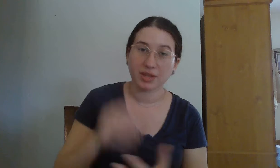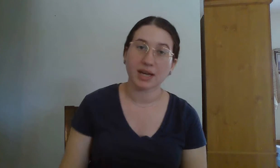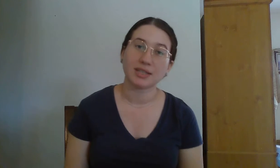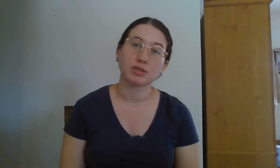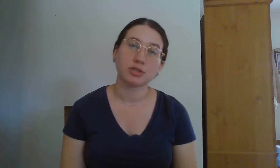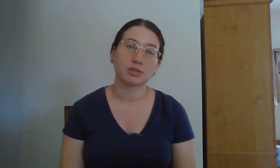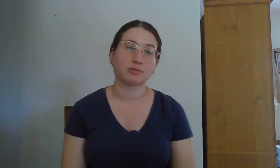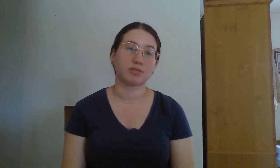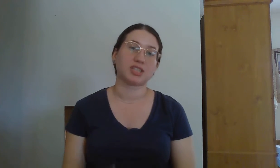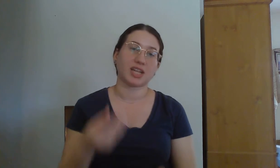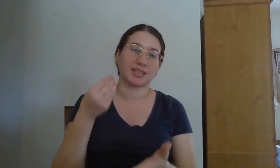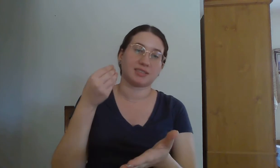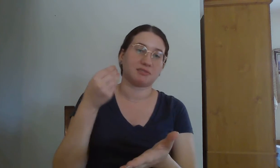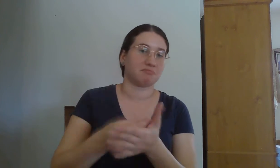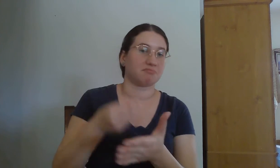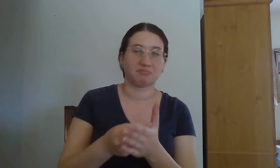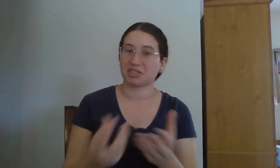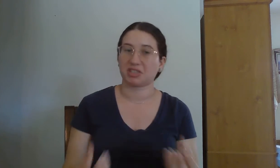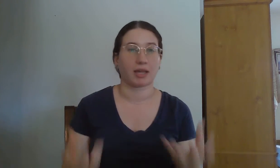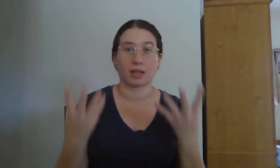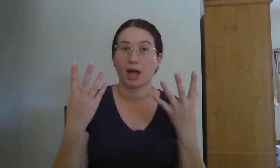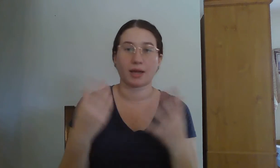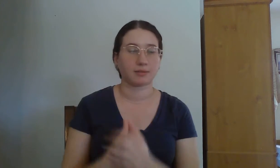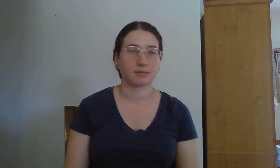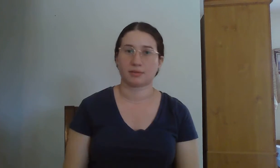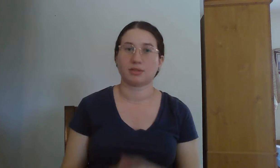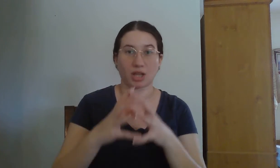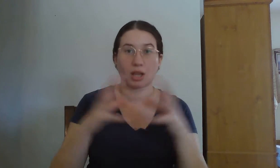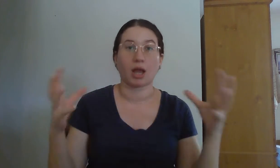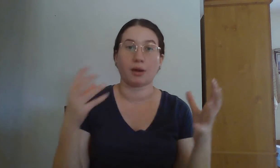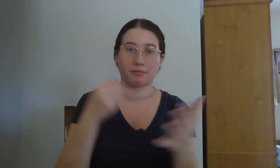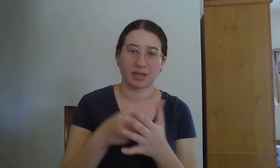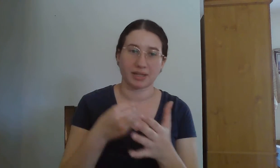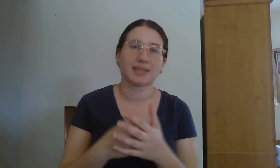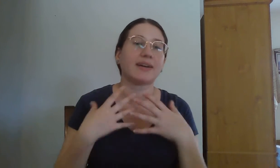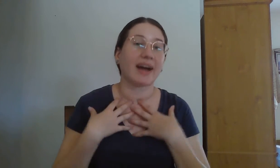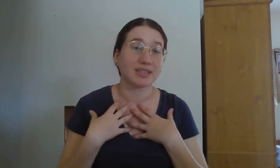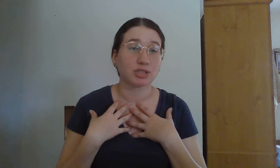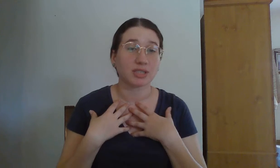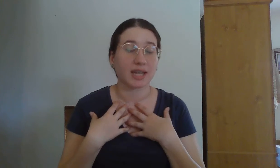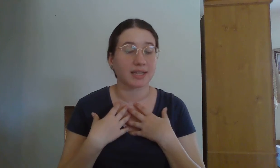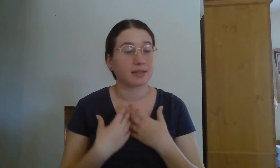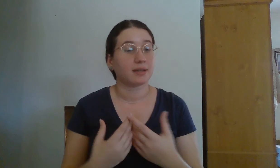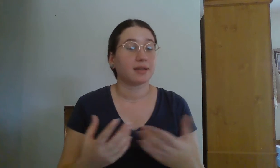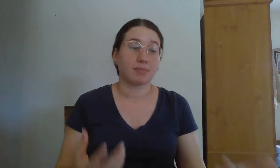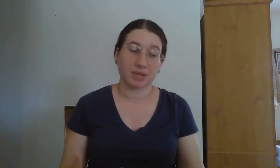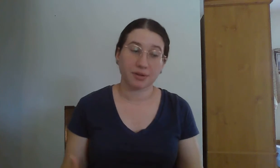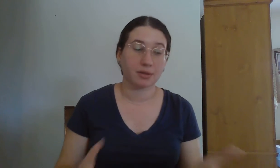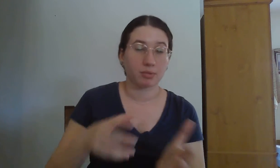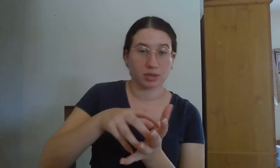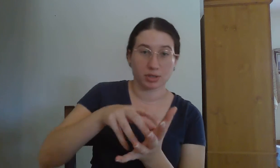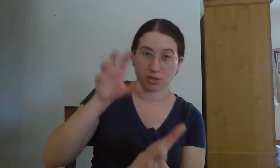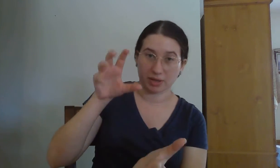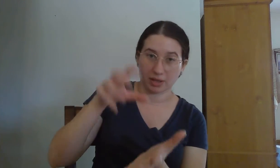wealthy. I usually do rich as in just like a lot, or just a lot of money. That's how I usually sign it. But here in the book is showing